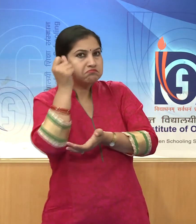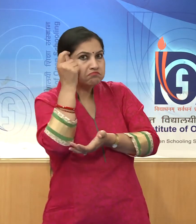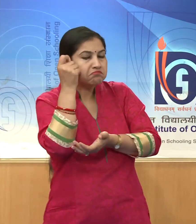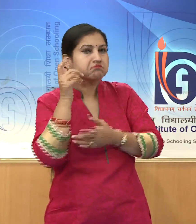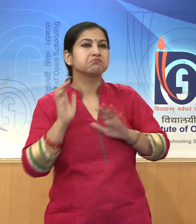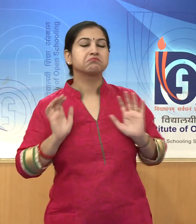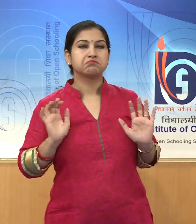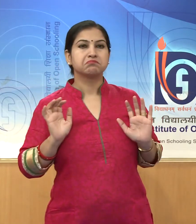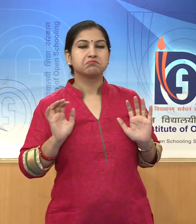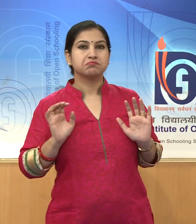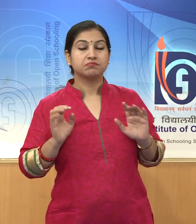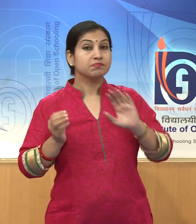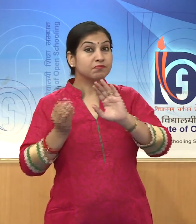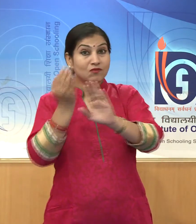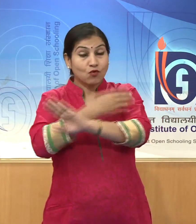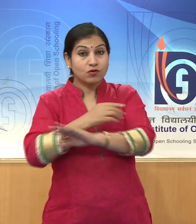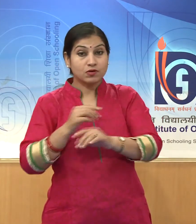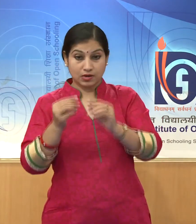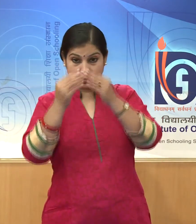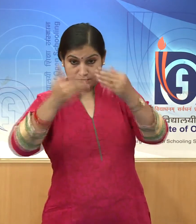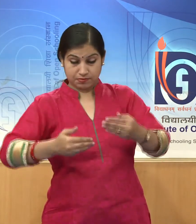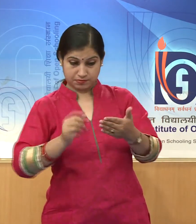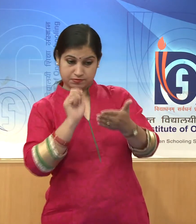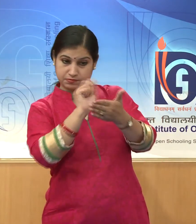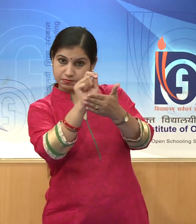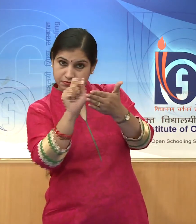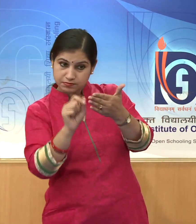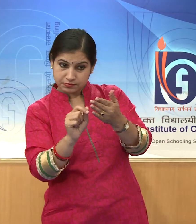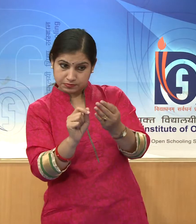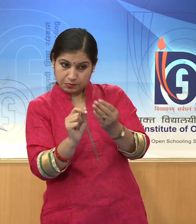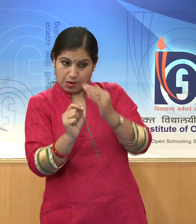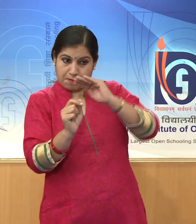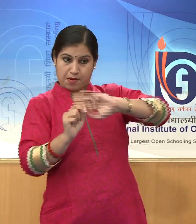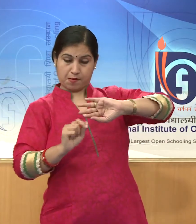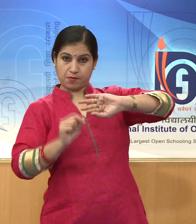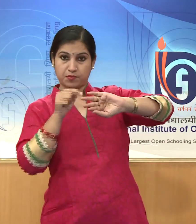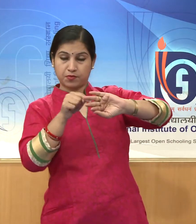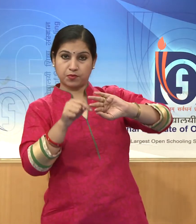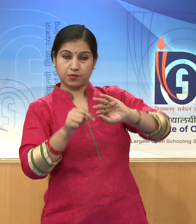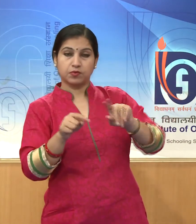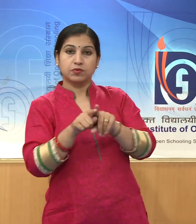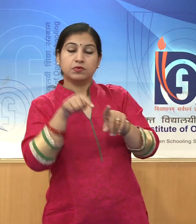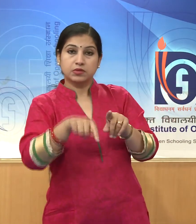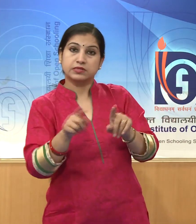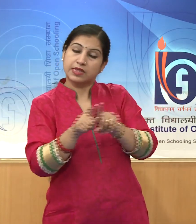understand the relief type intaglio effects in the